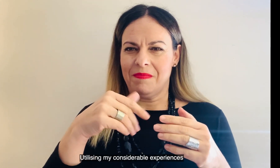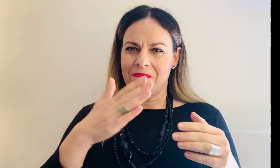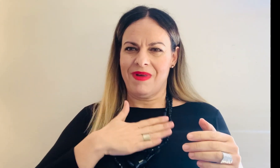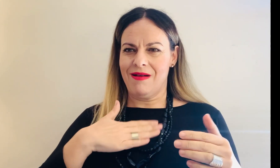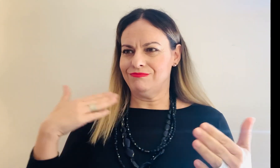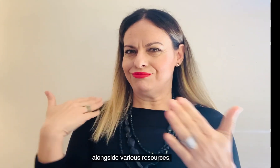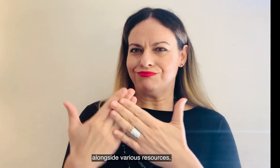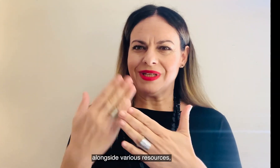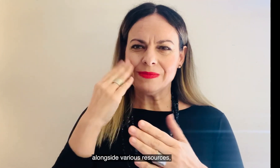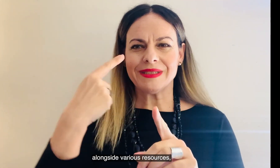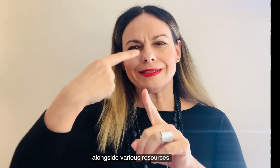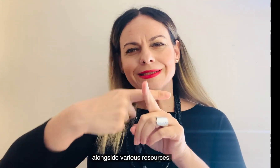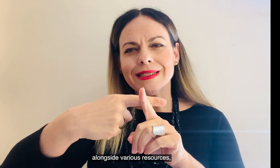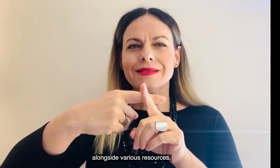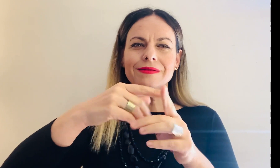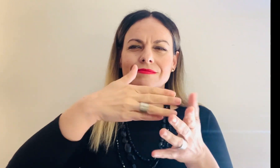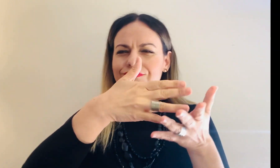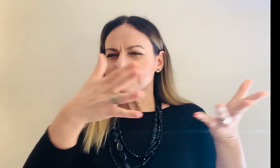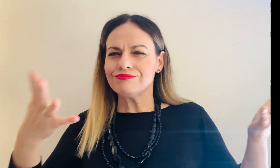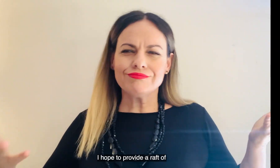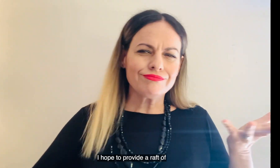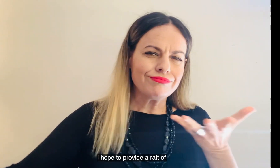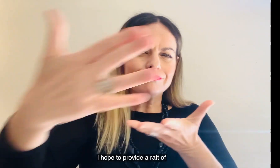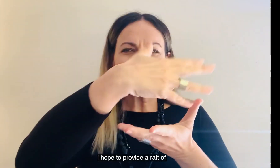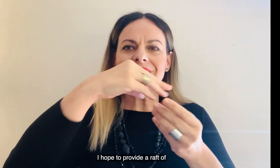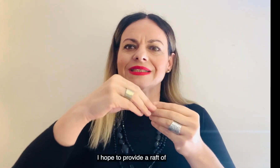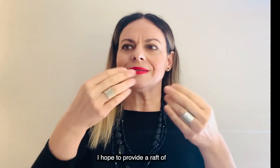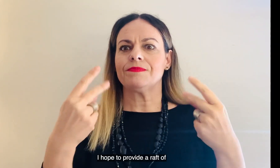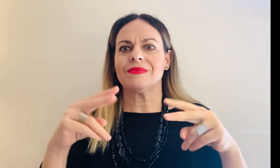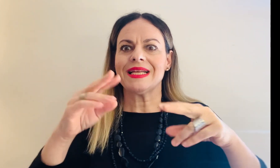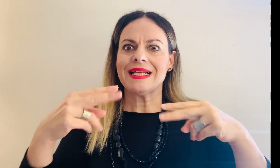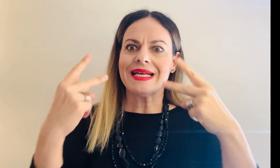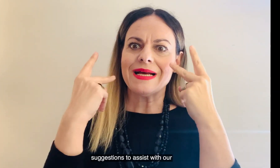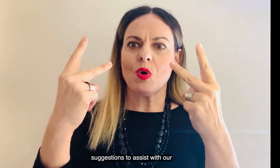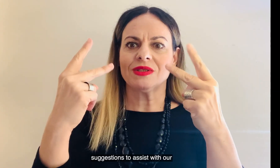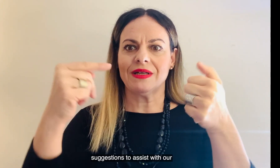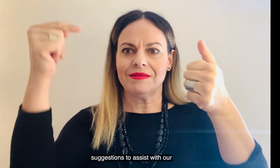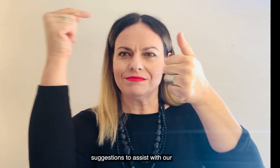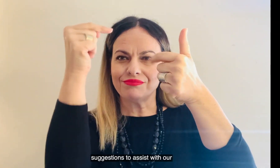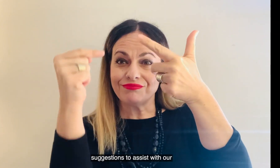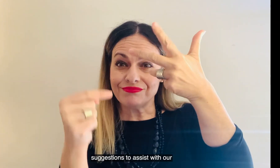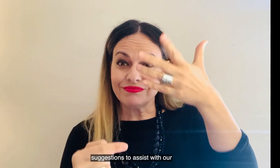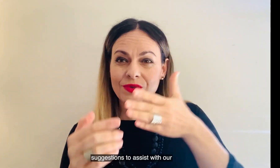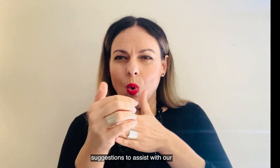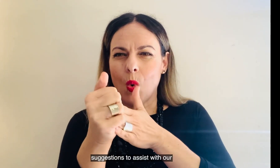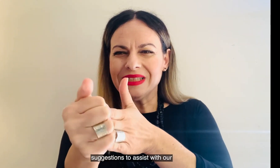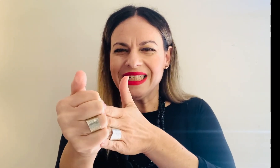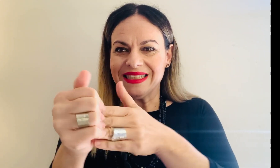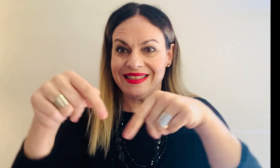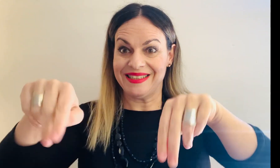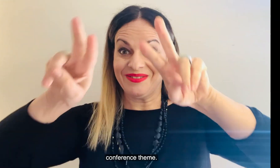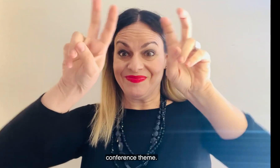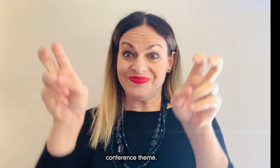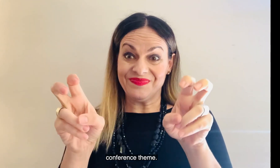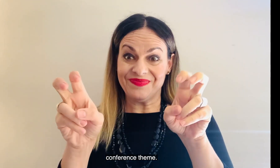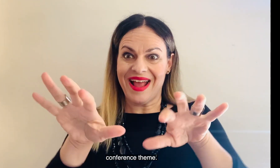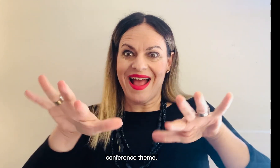considerable experiences alongside various resources, I hope to provide a raft of suggestions to assist with our conference